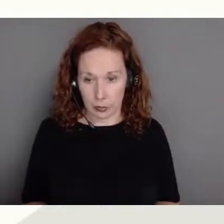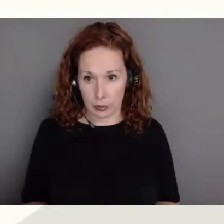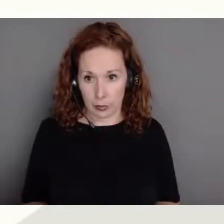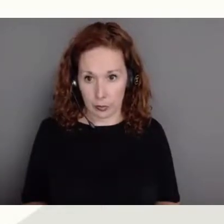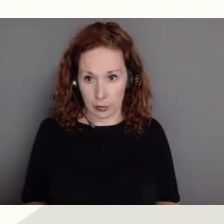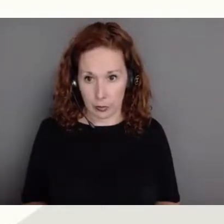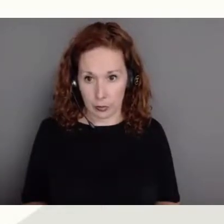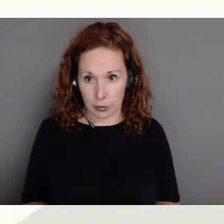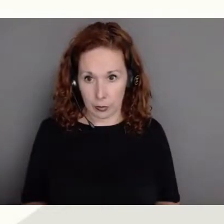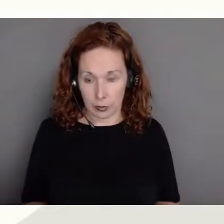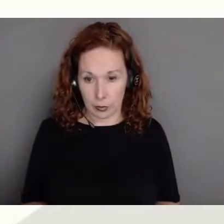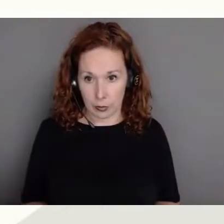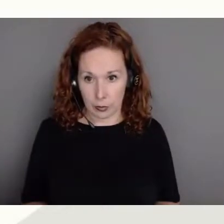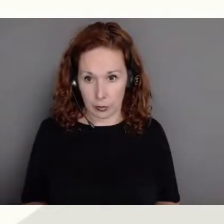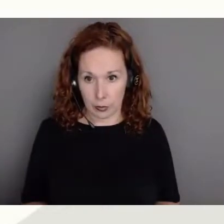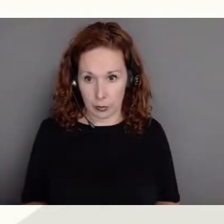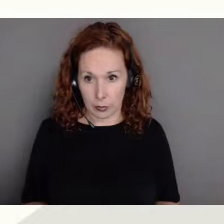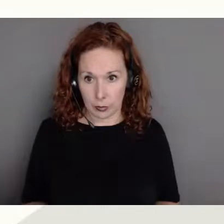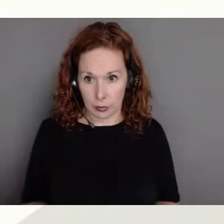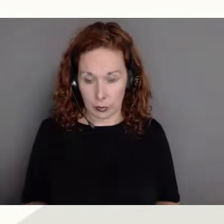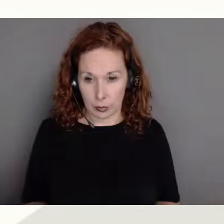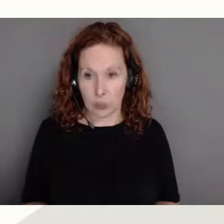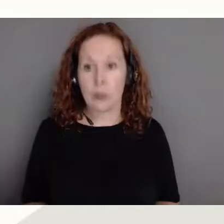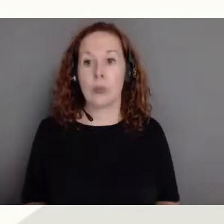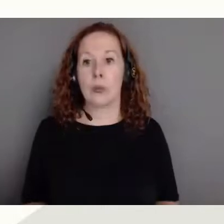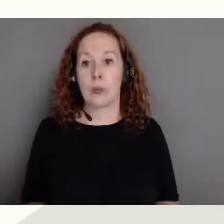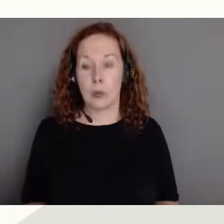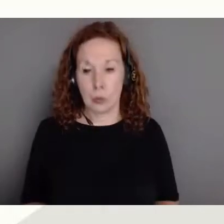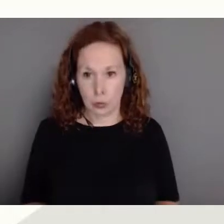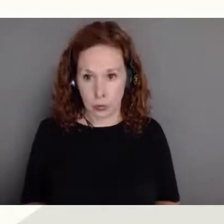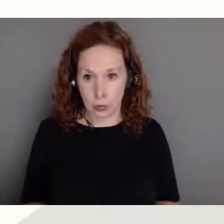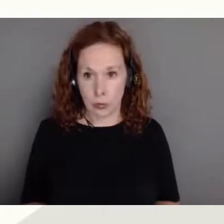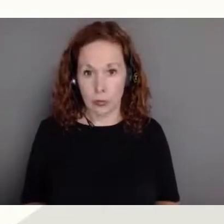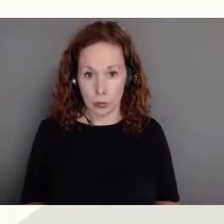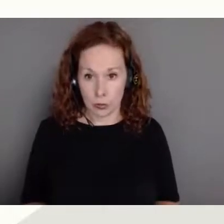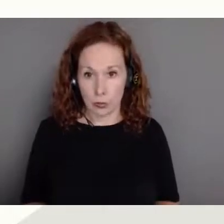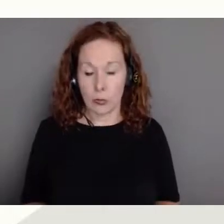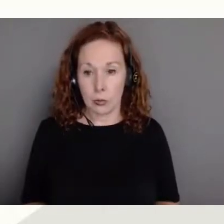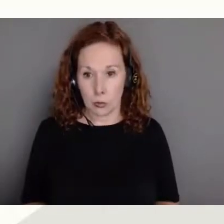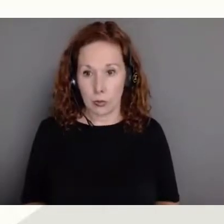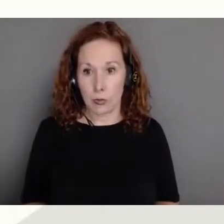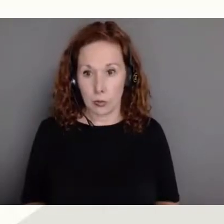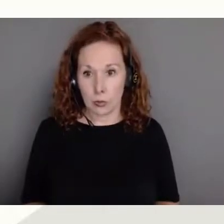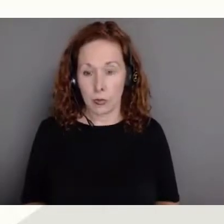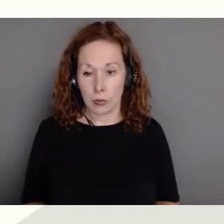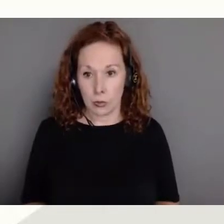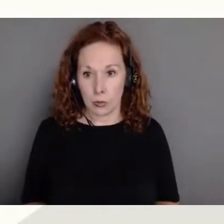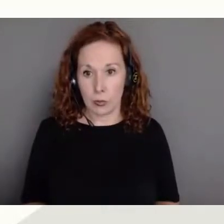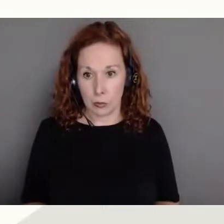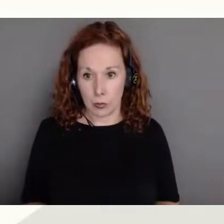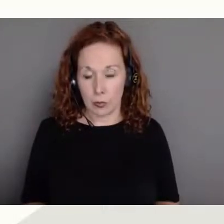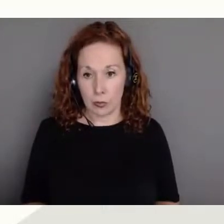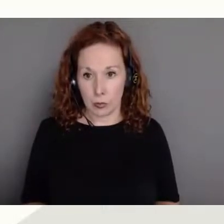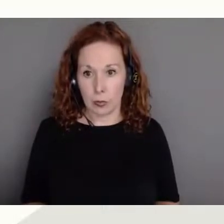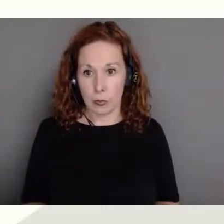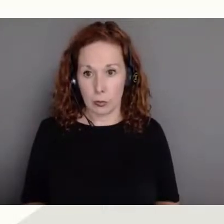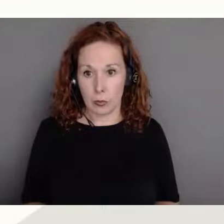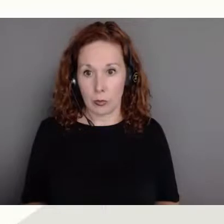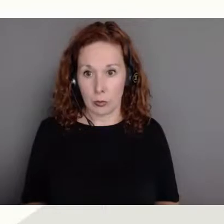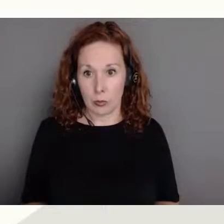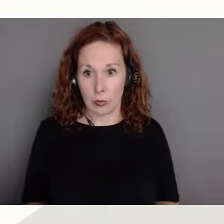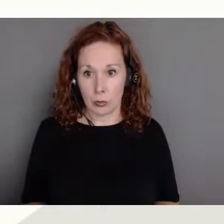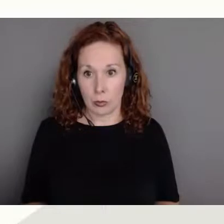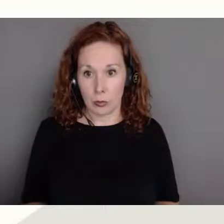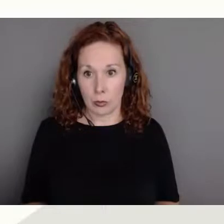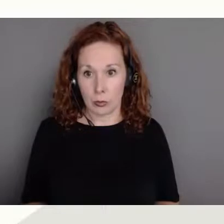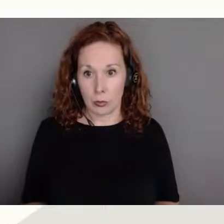only been around it in school-aged situations, and Hmm. one of the misconceptions that you can think of is that, every deaf person might have their